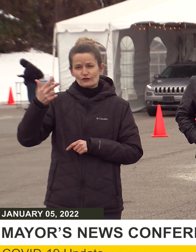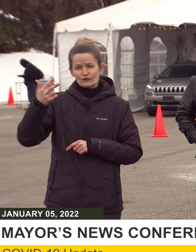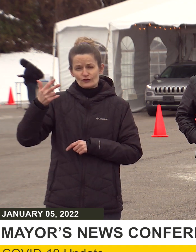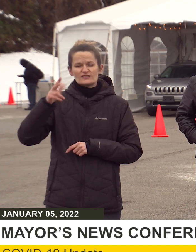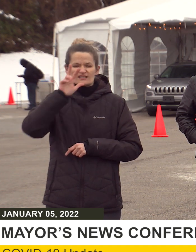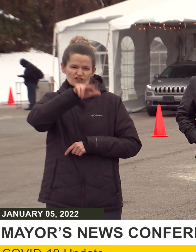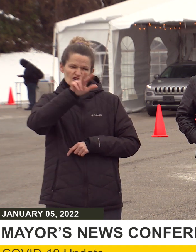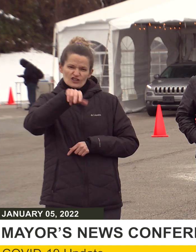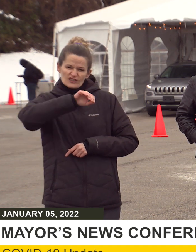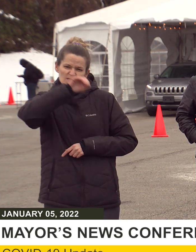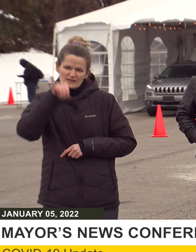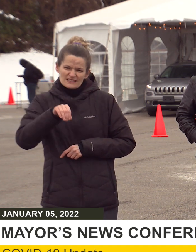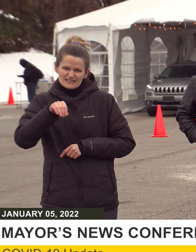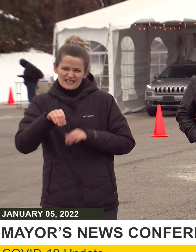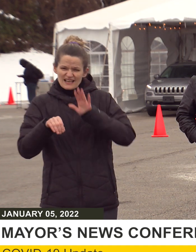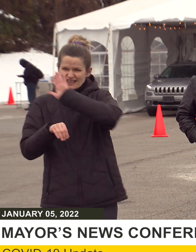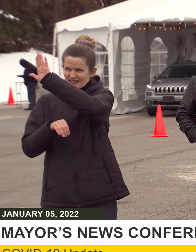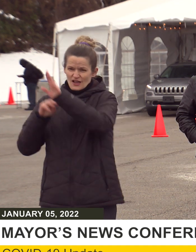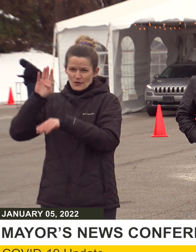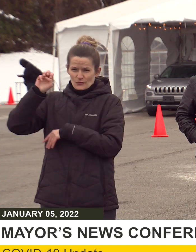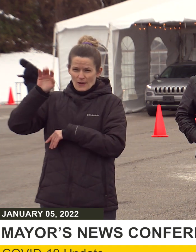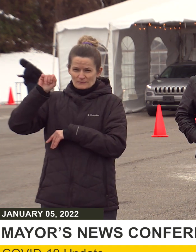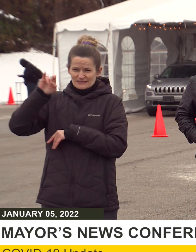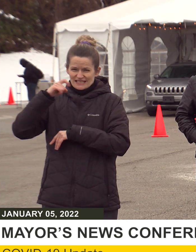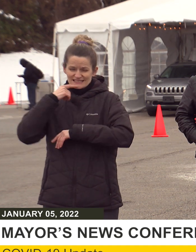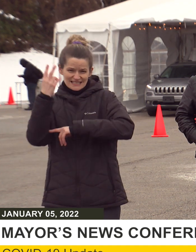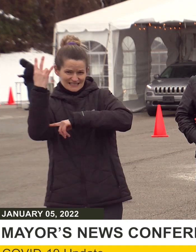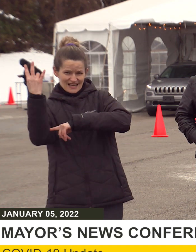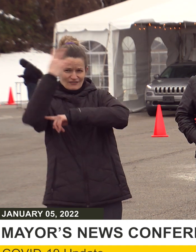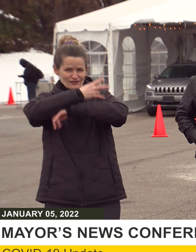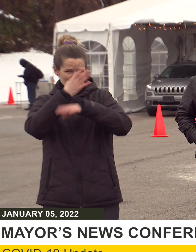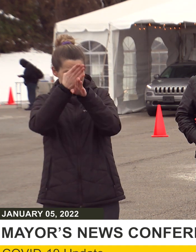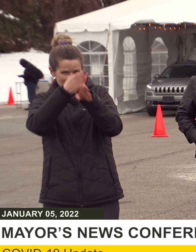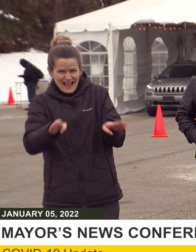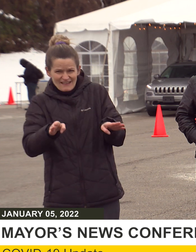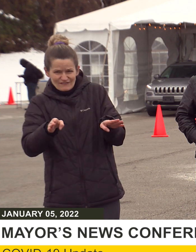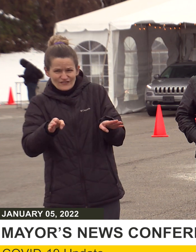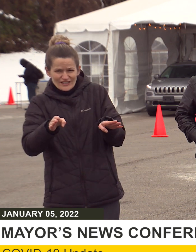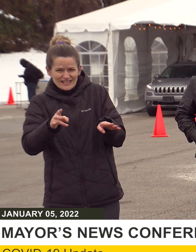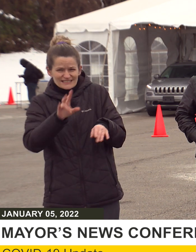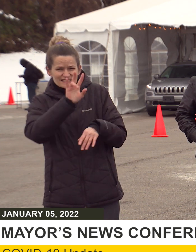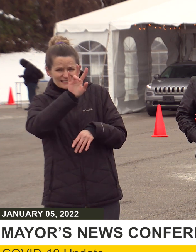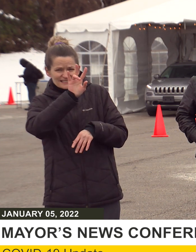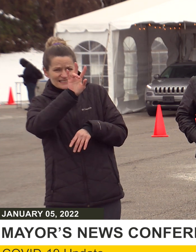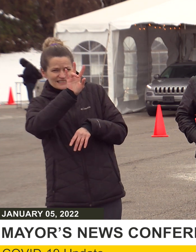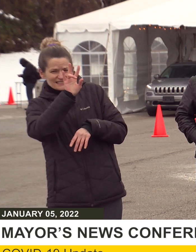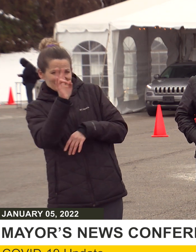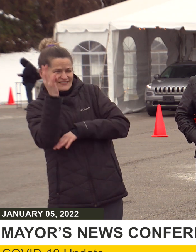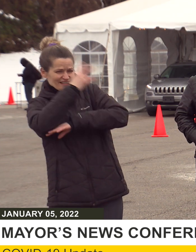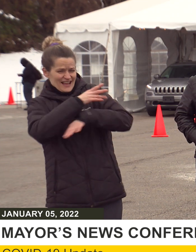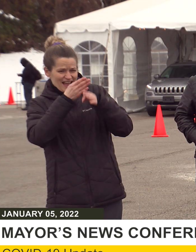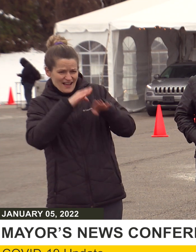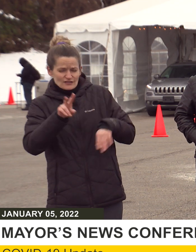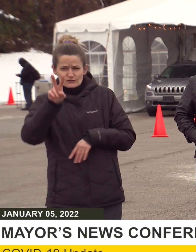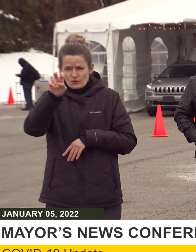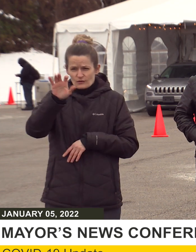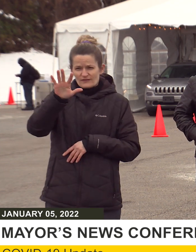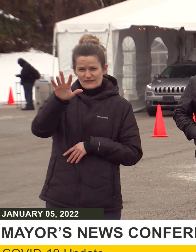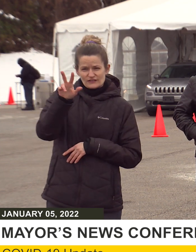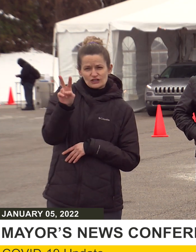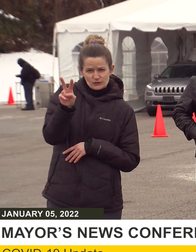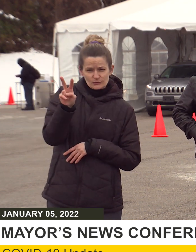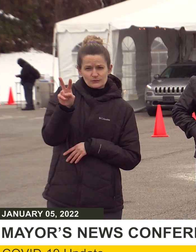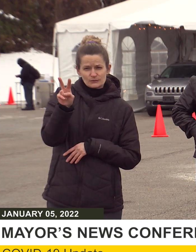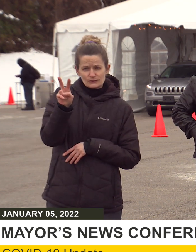our current 7-day average case rate is 252 cases per 100,000 people,